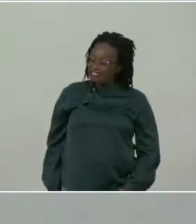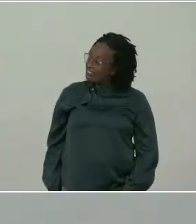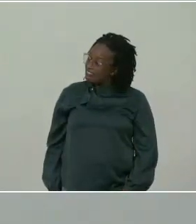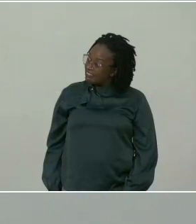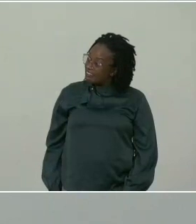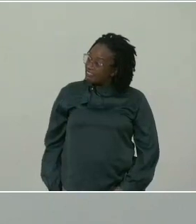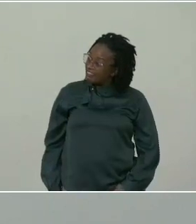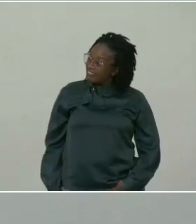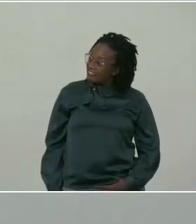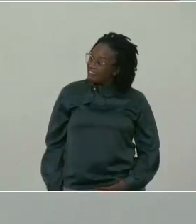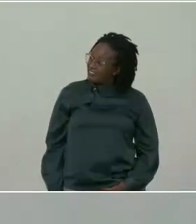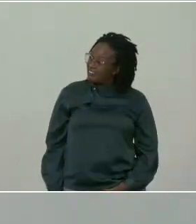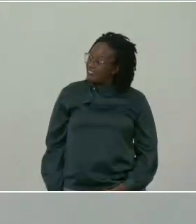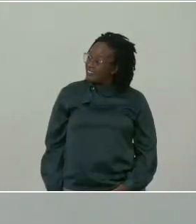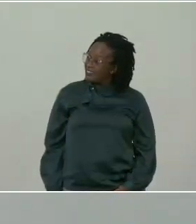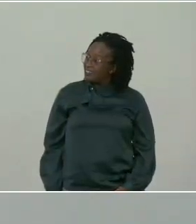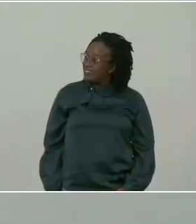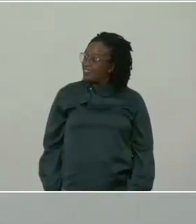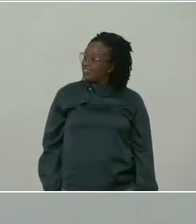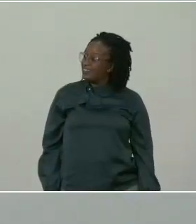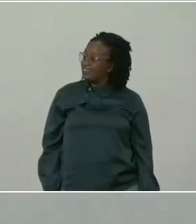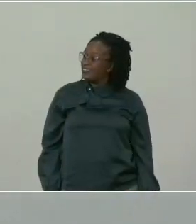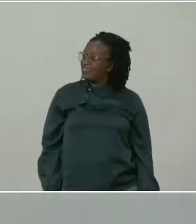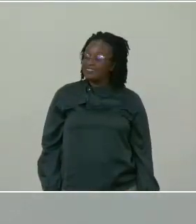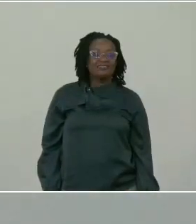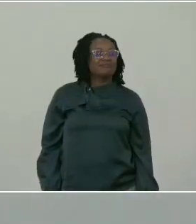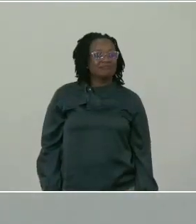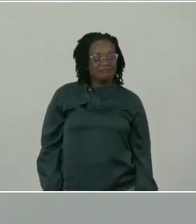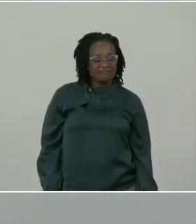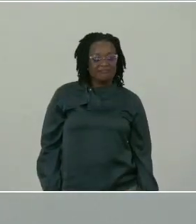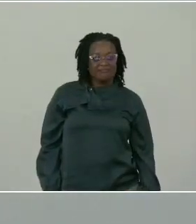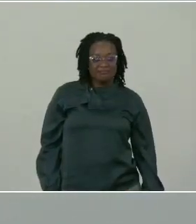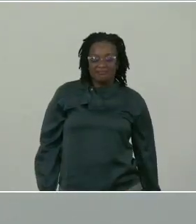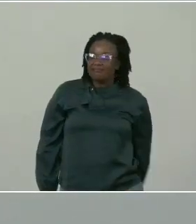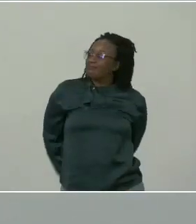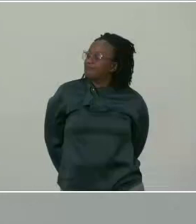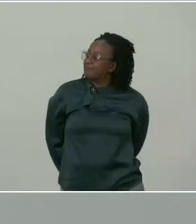bachelors, for the deaf, it's difficult for them to apply.